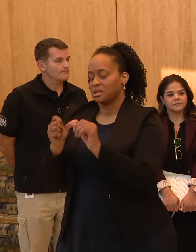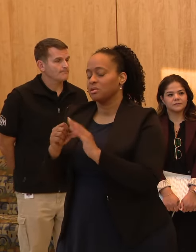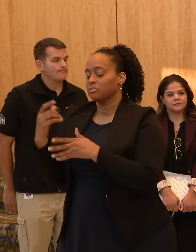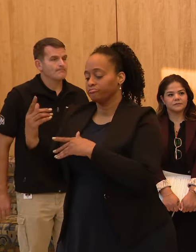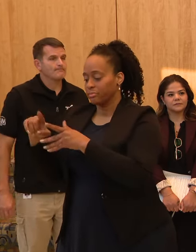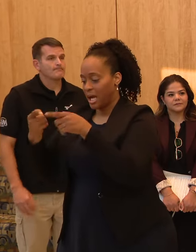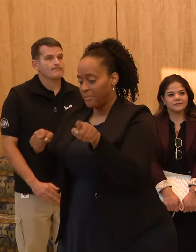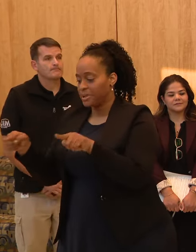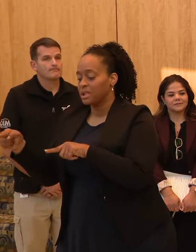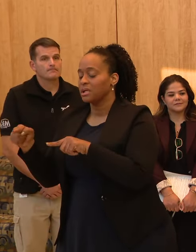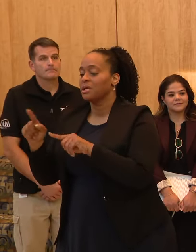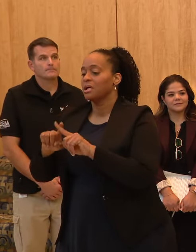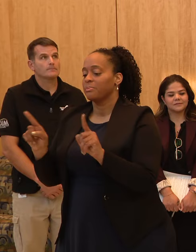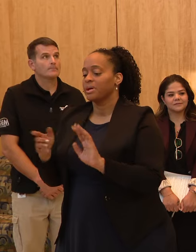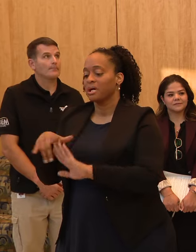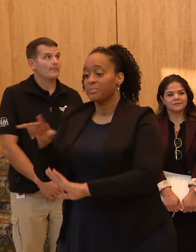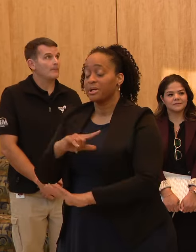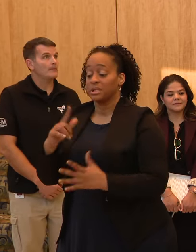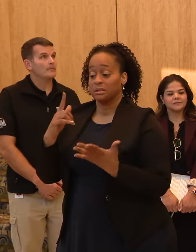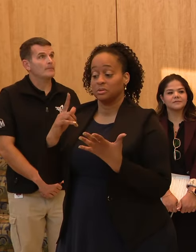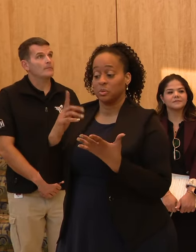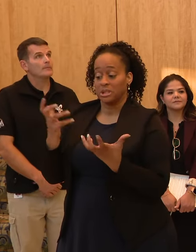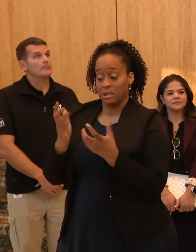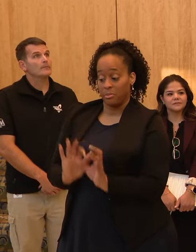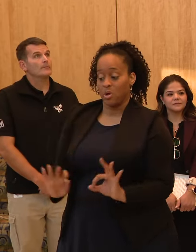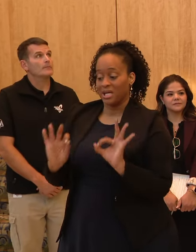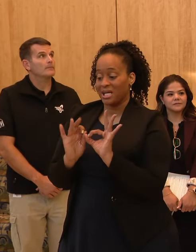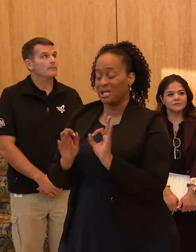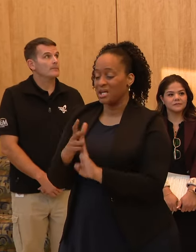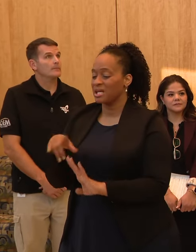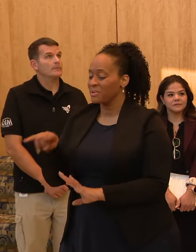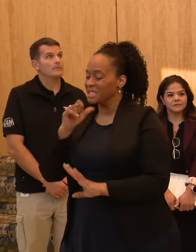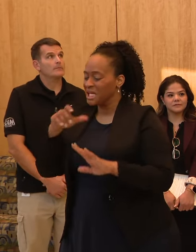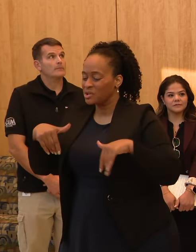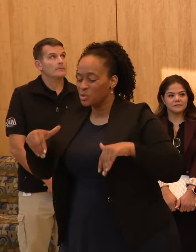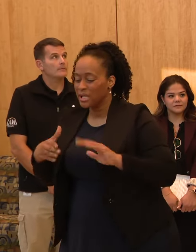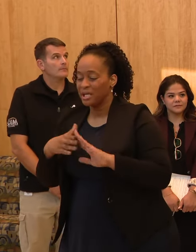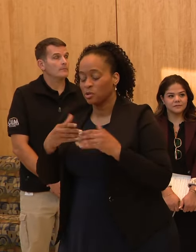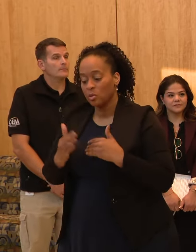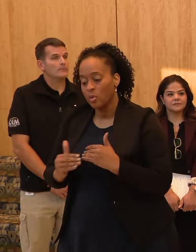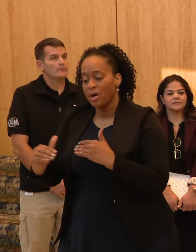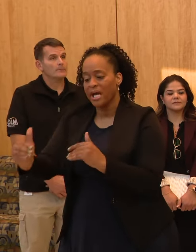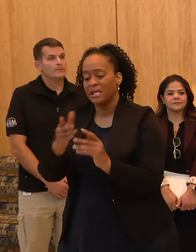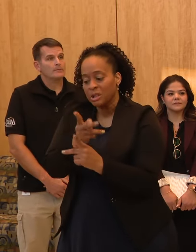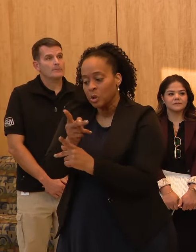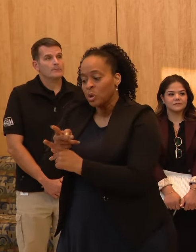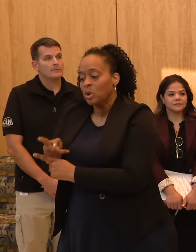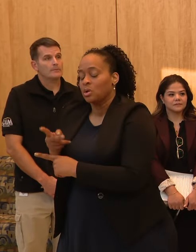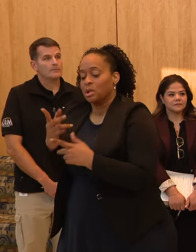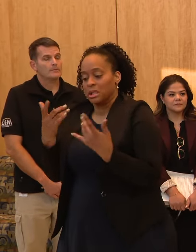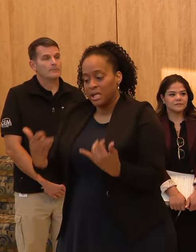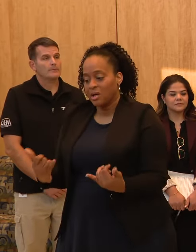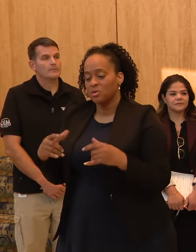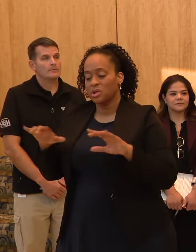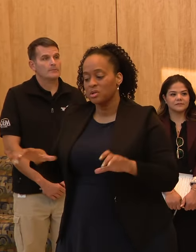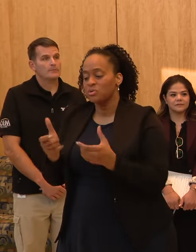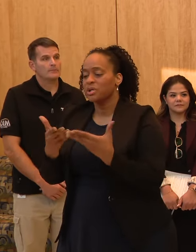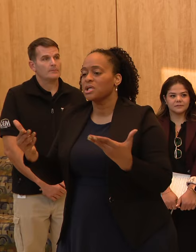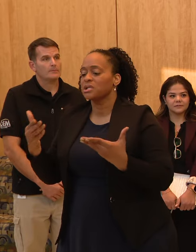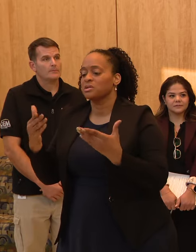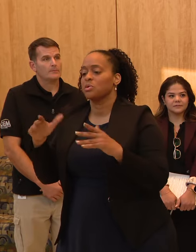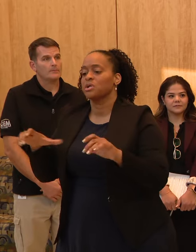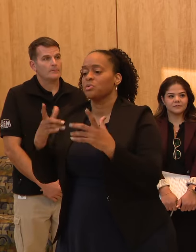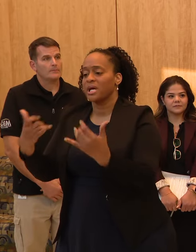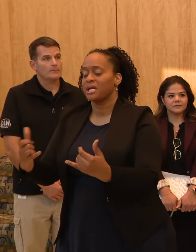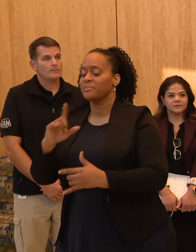But the note is, it's not too late to take precautions now. There's things you can continue to do right now to make sure that